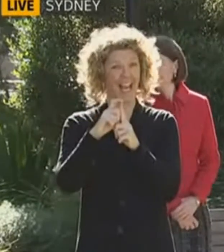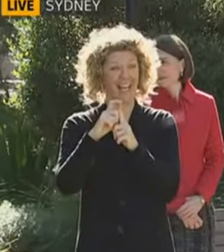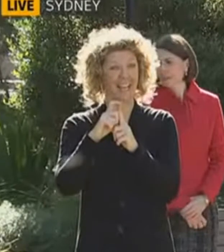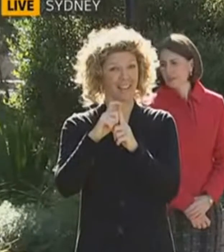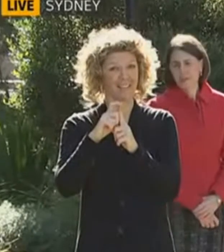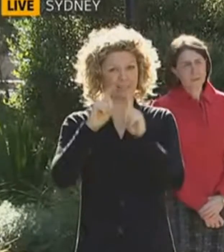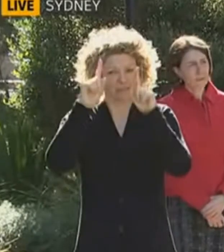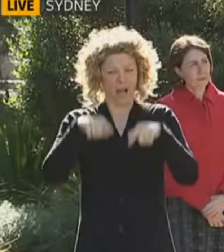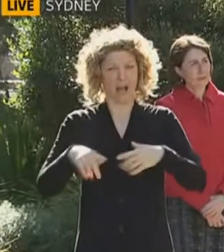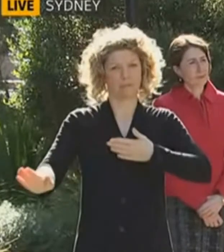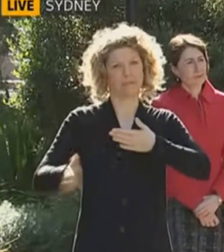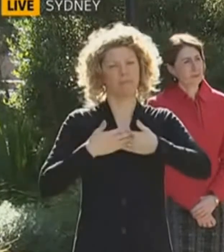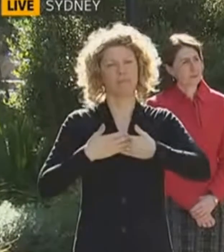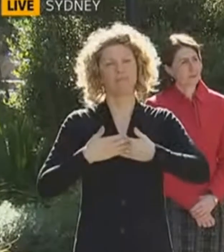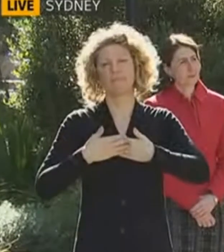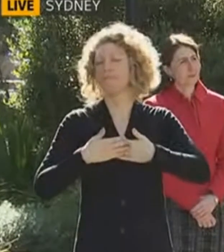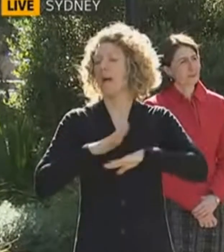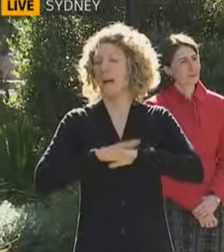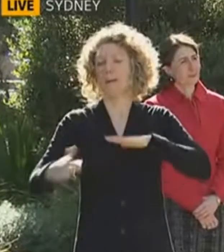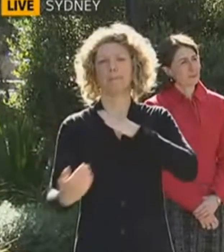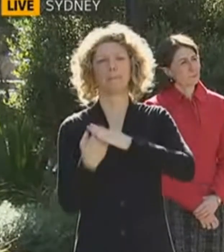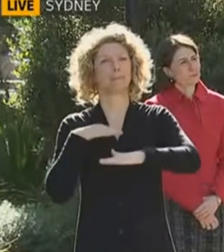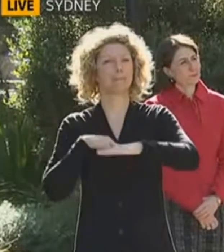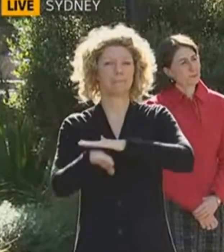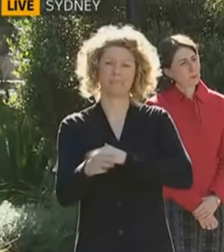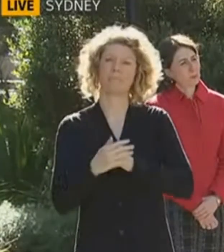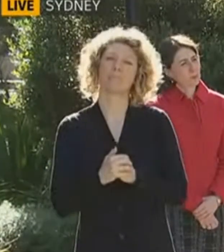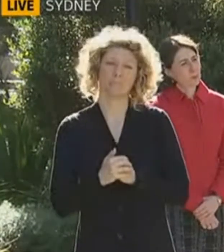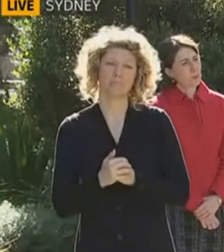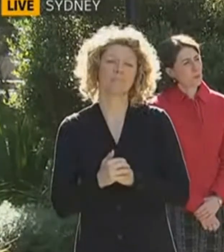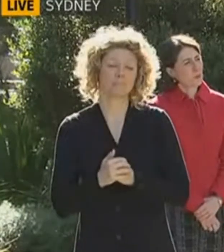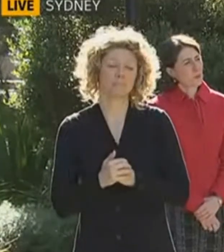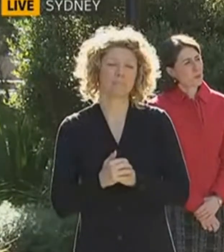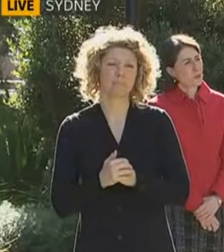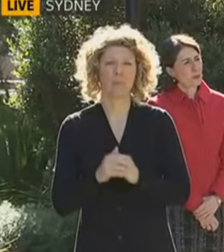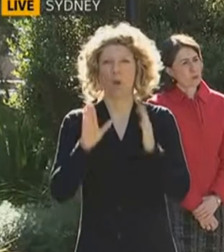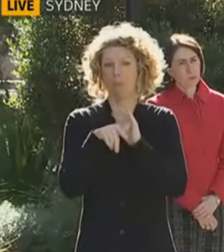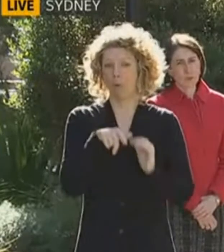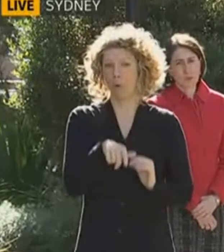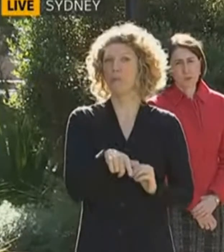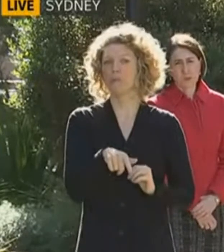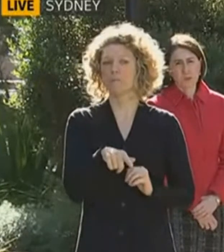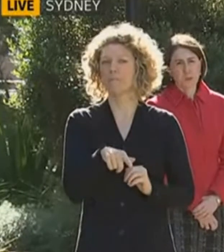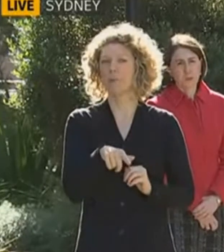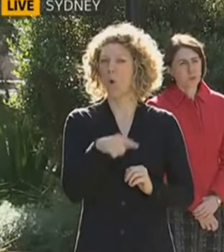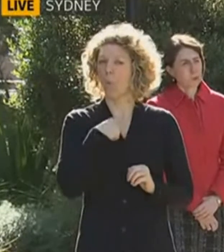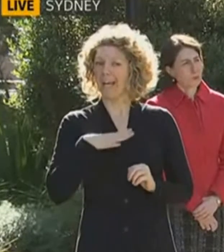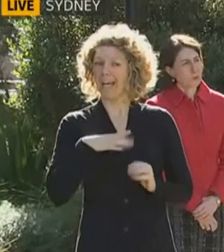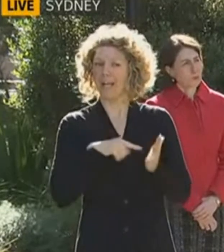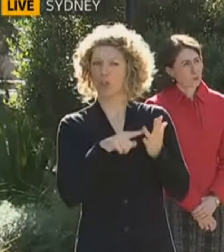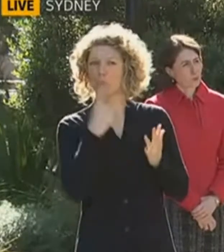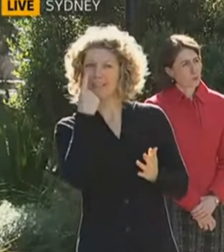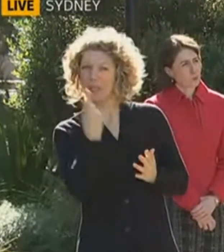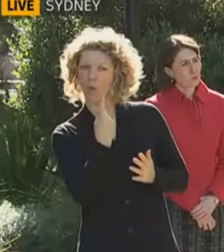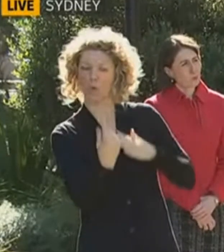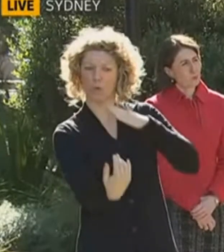but difficult to make that crossing. There will be delays whilst we work through who are essential workers.